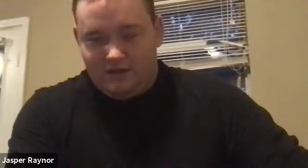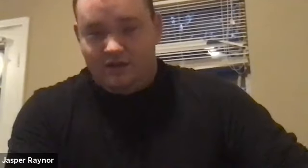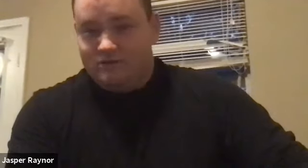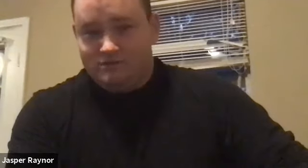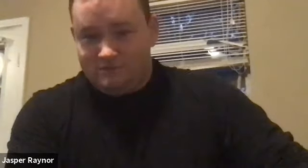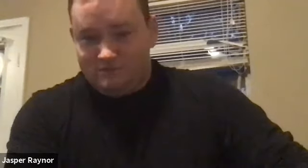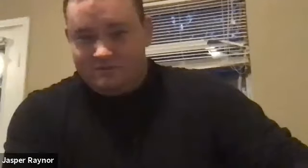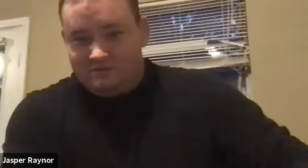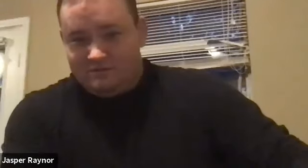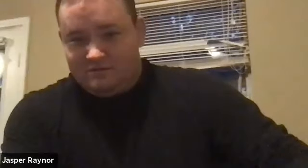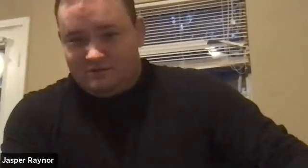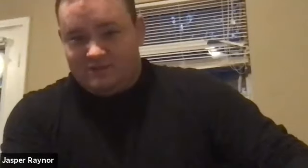Hello. Who's that?